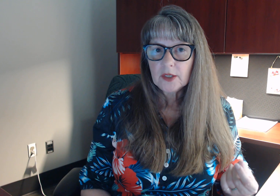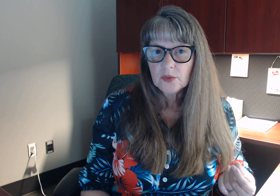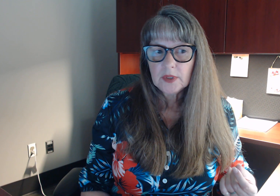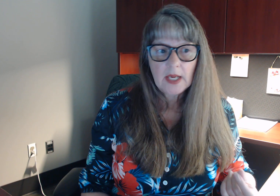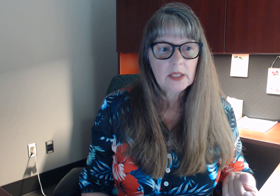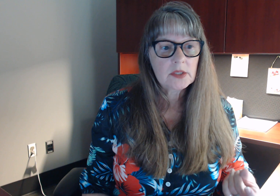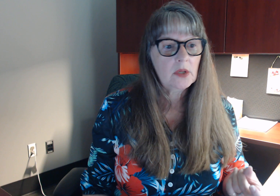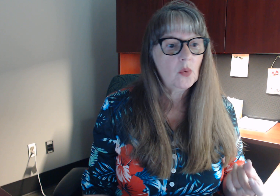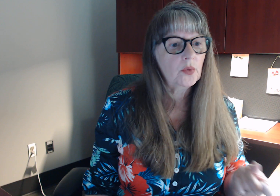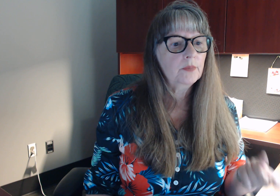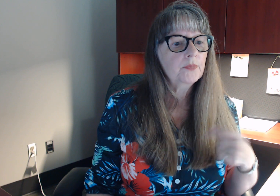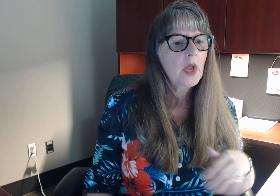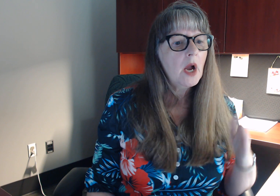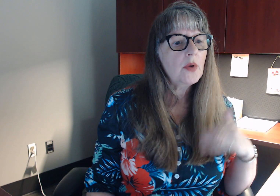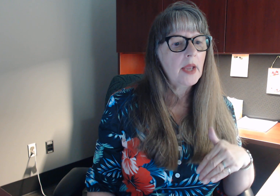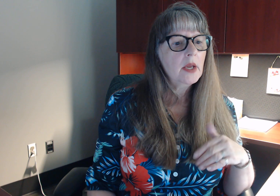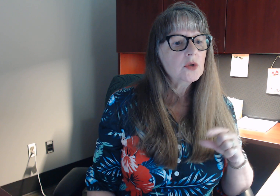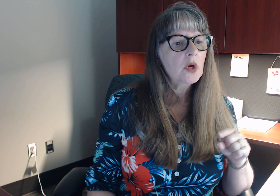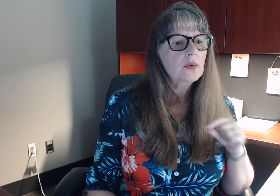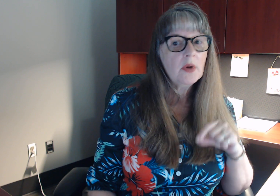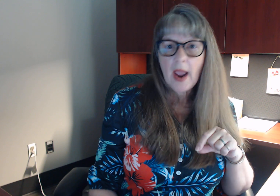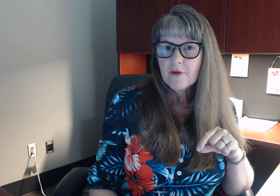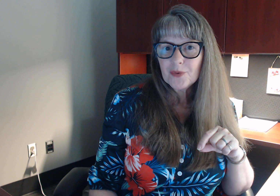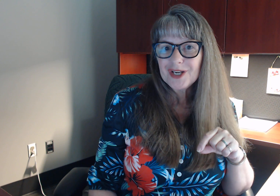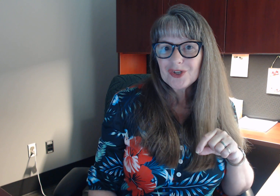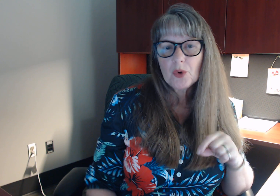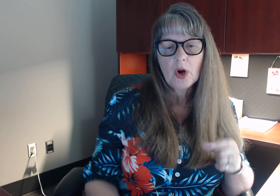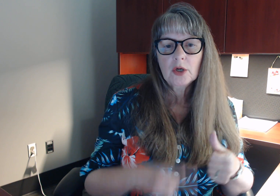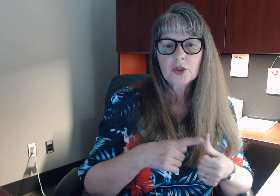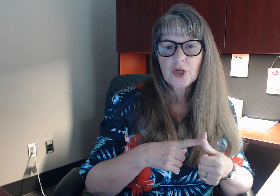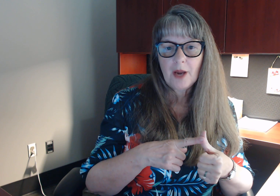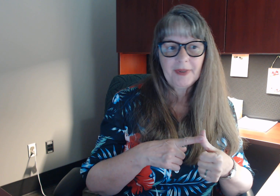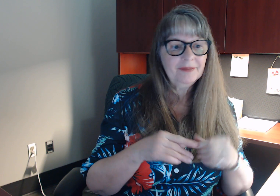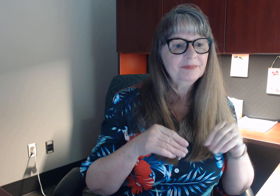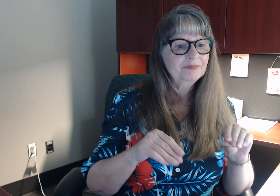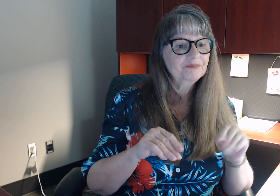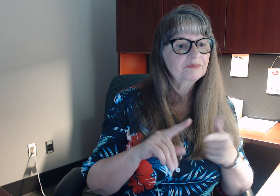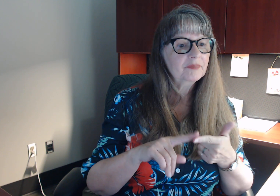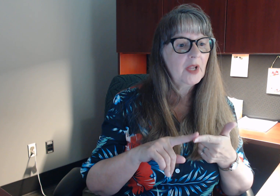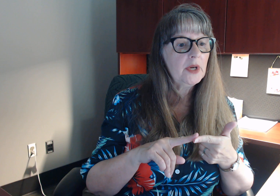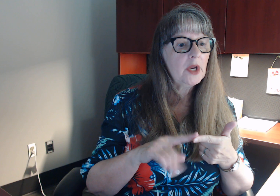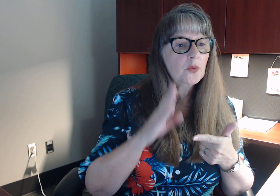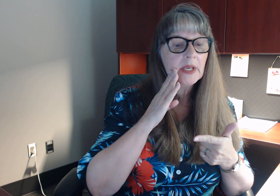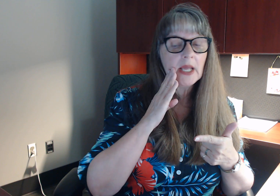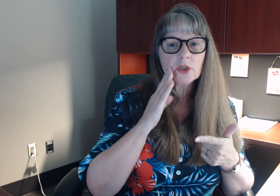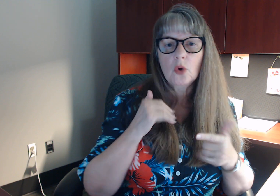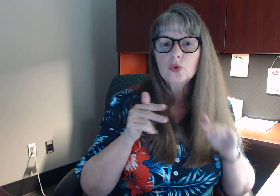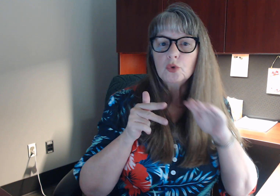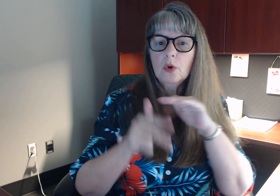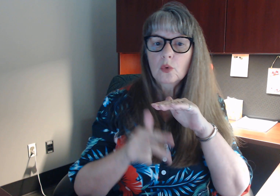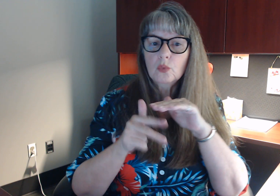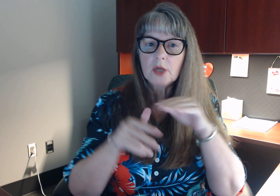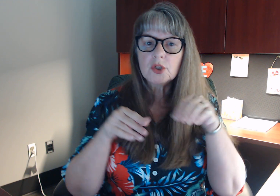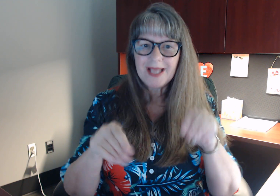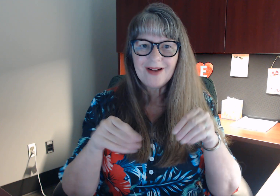it in ASL order. Okay, so now after we get to our shopping, And we know that we like to go to a garage sale.